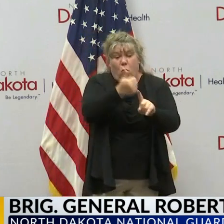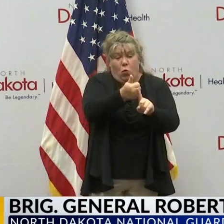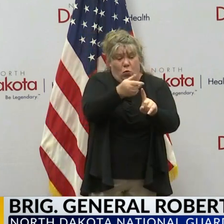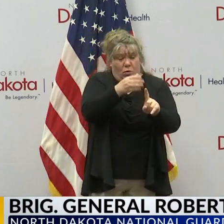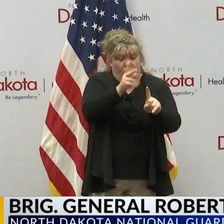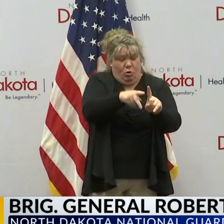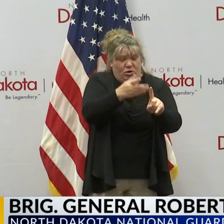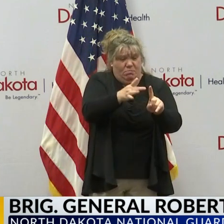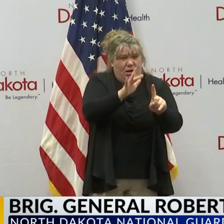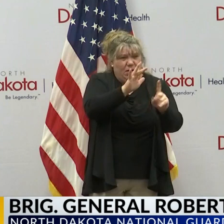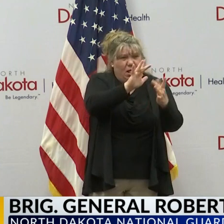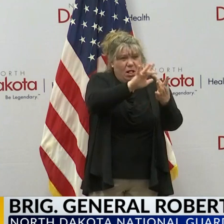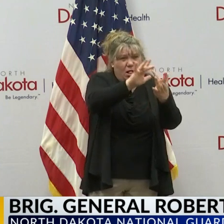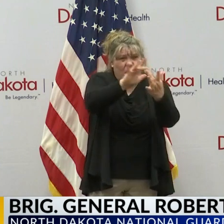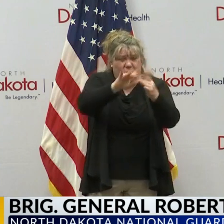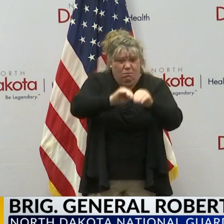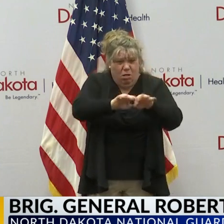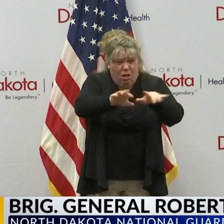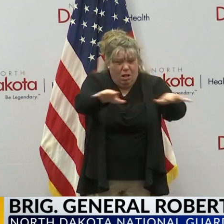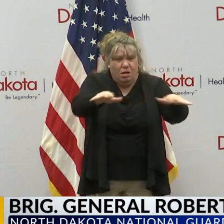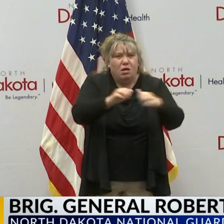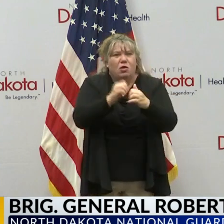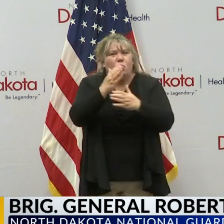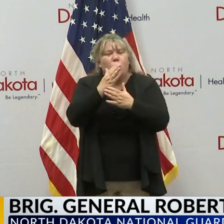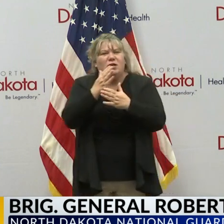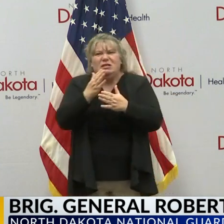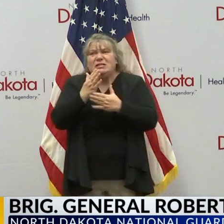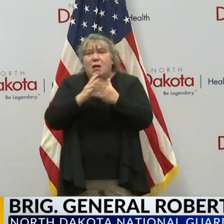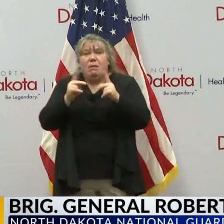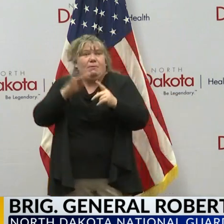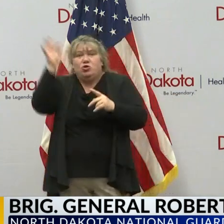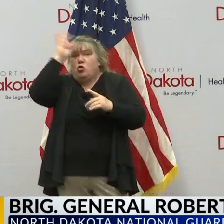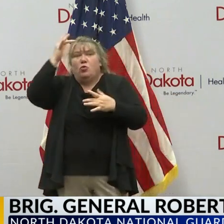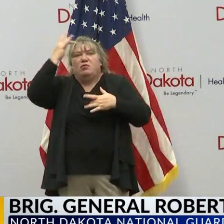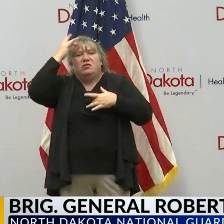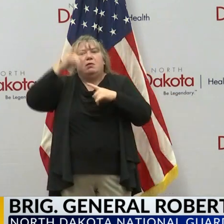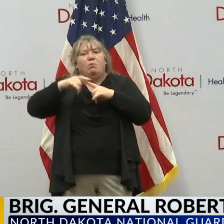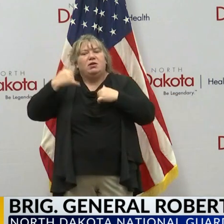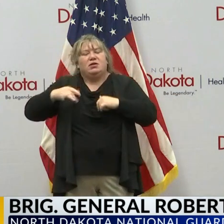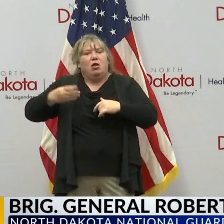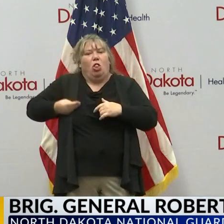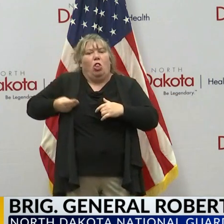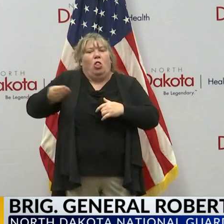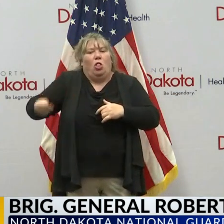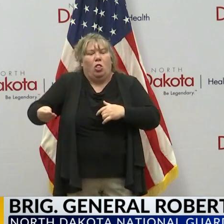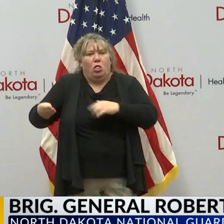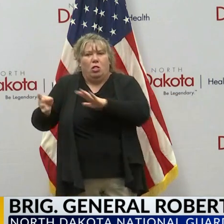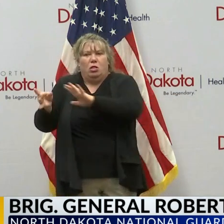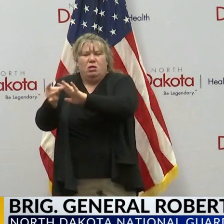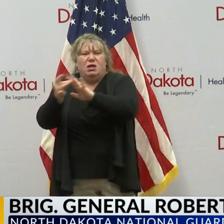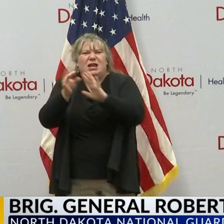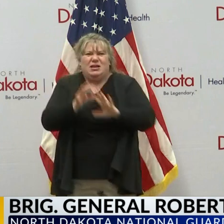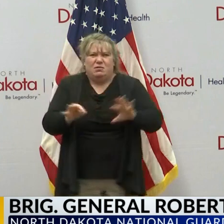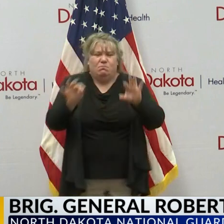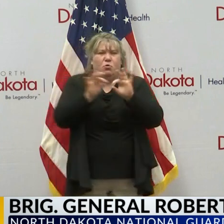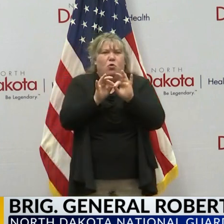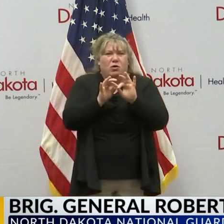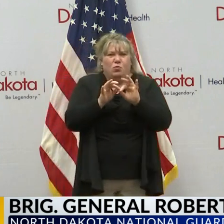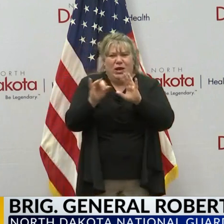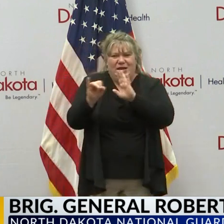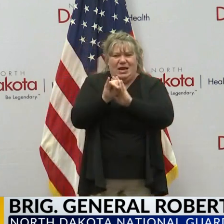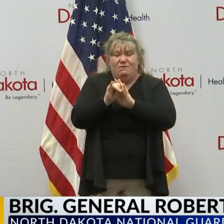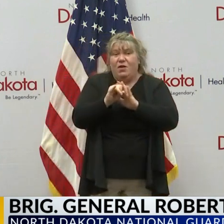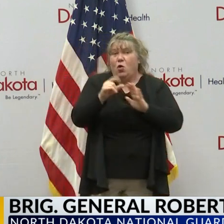disease, and certainly with some of the asymptomatic carriers, it's very important that we identify